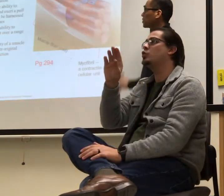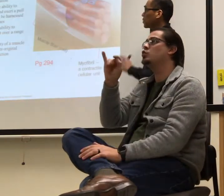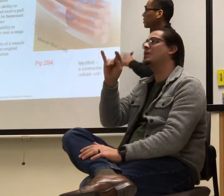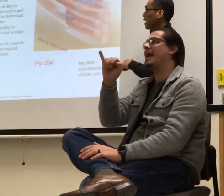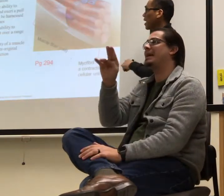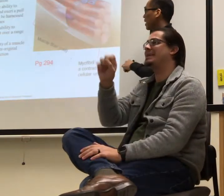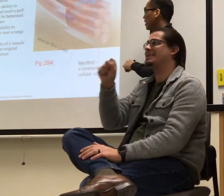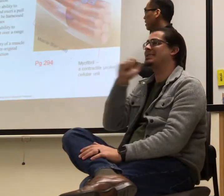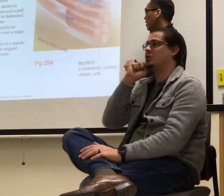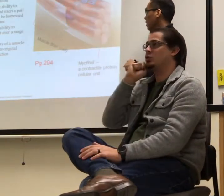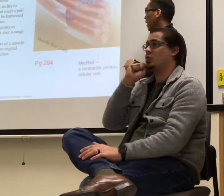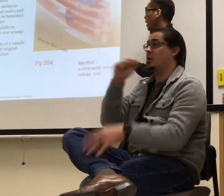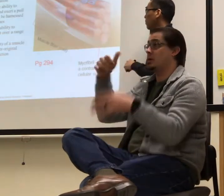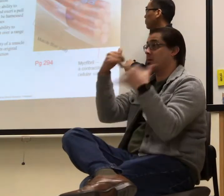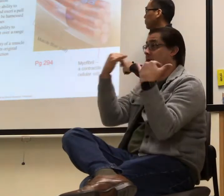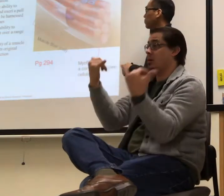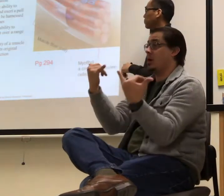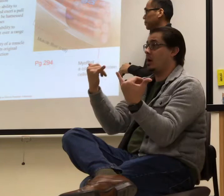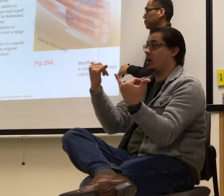And so today,